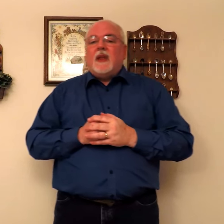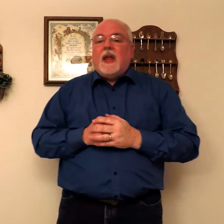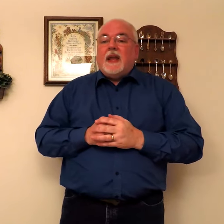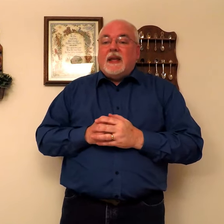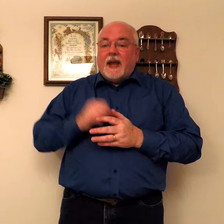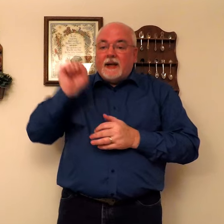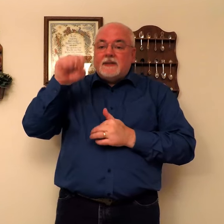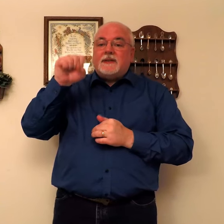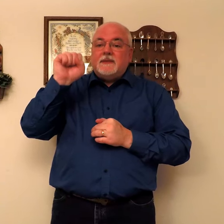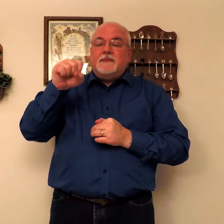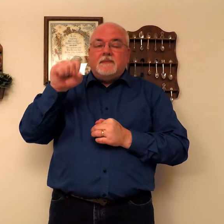Yes.